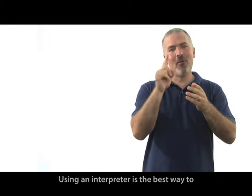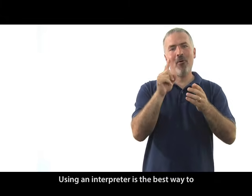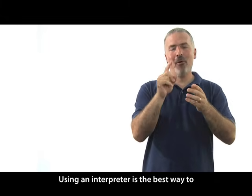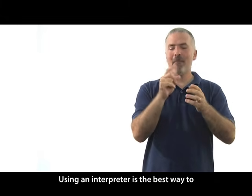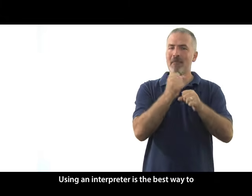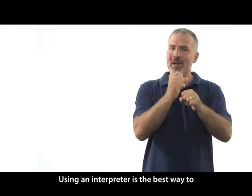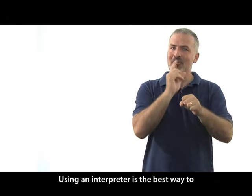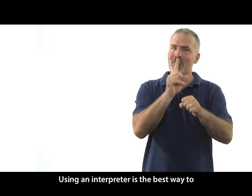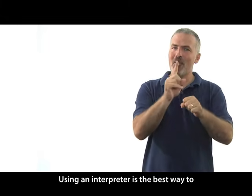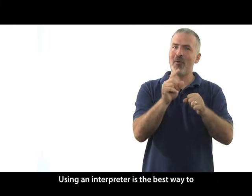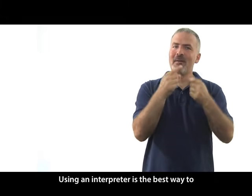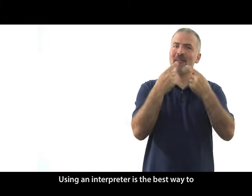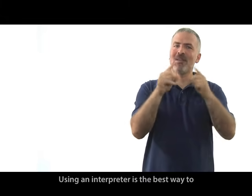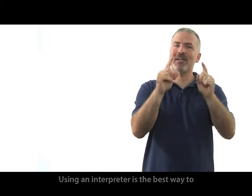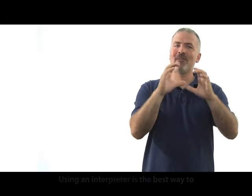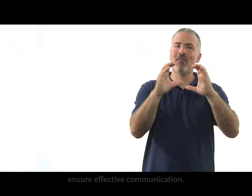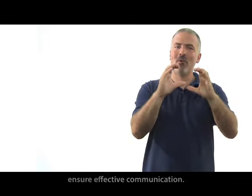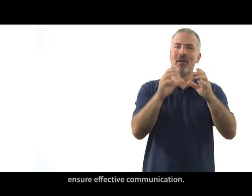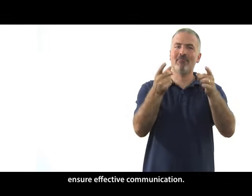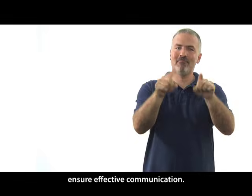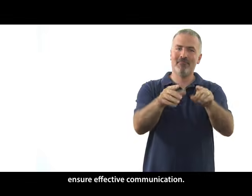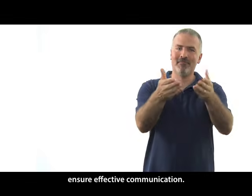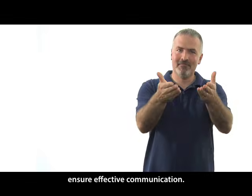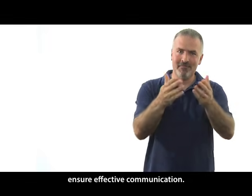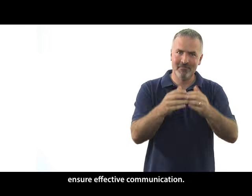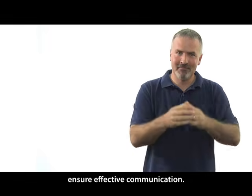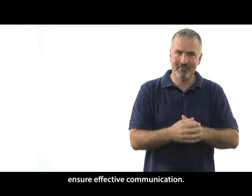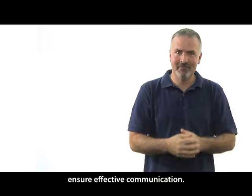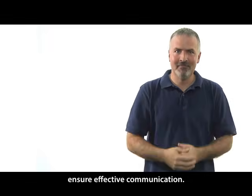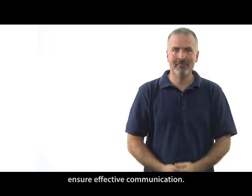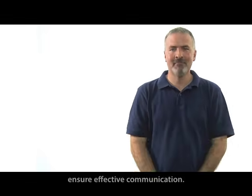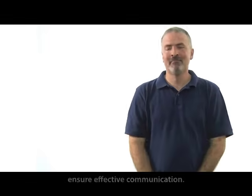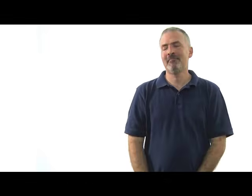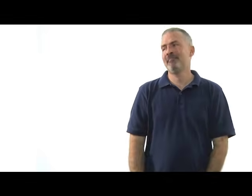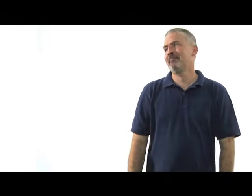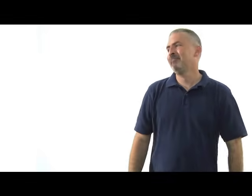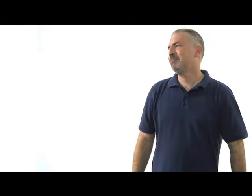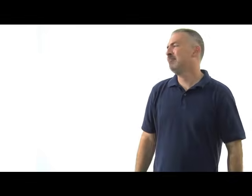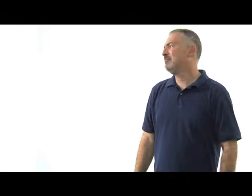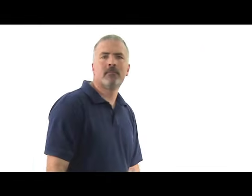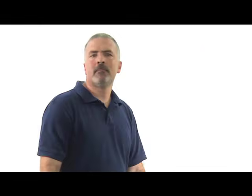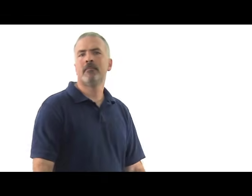Using an interpreter is the best way to ensure effective communication.